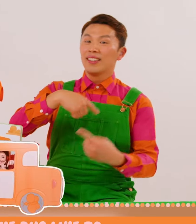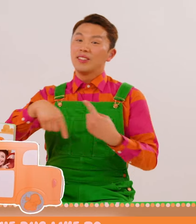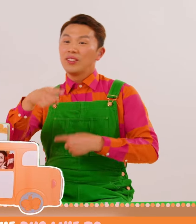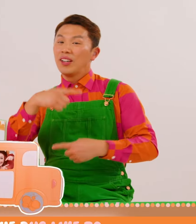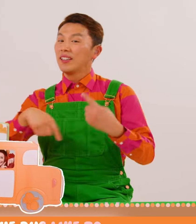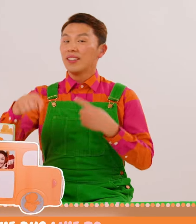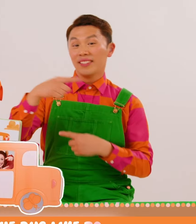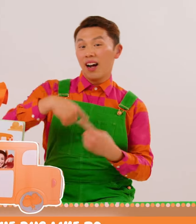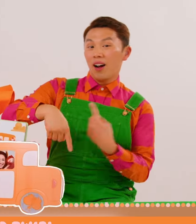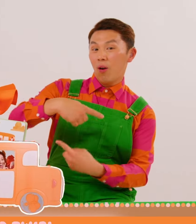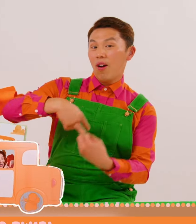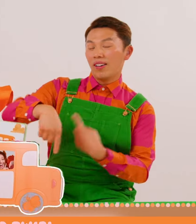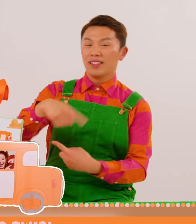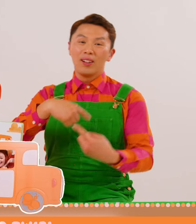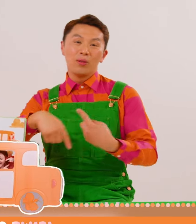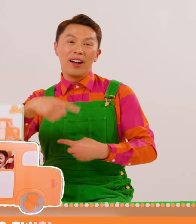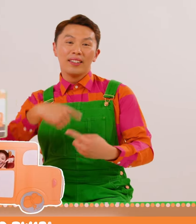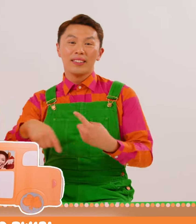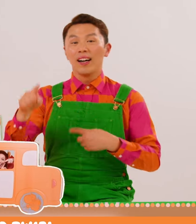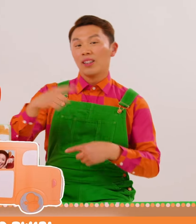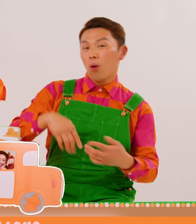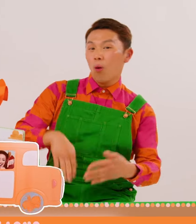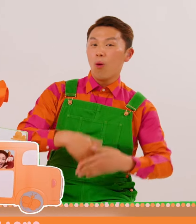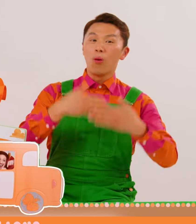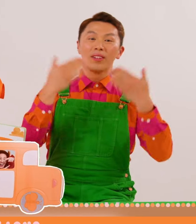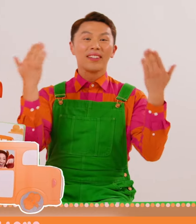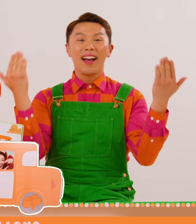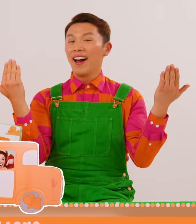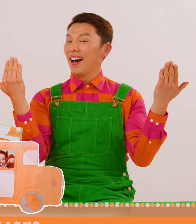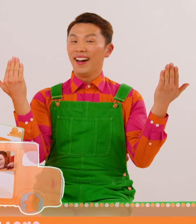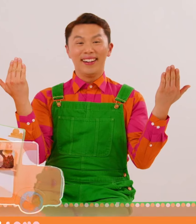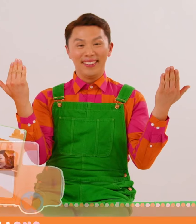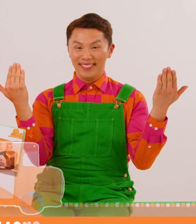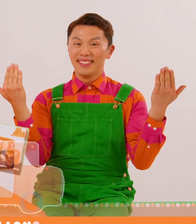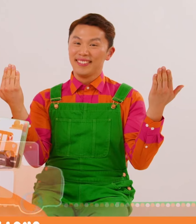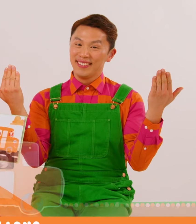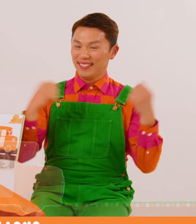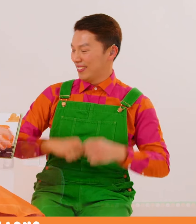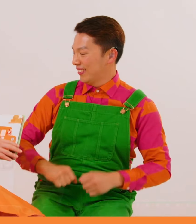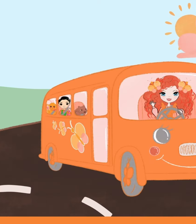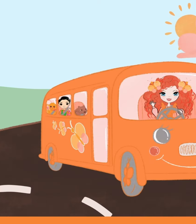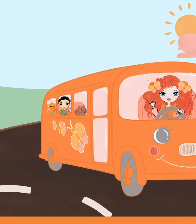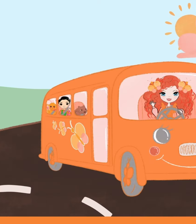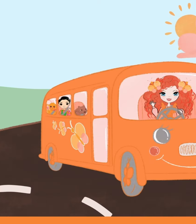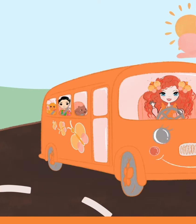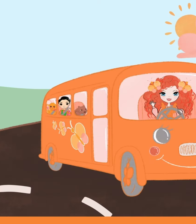the bus like to twirl and twirl All day long Oh,